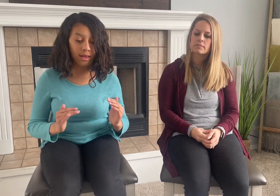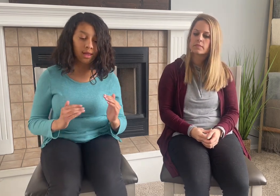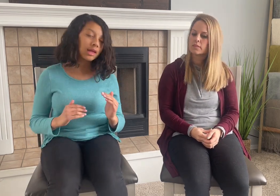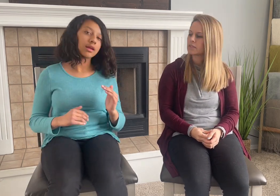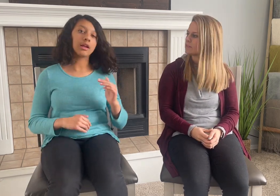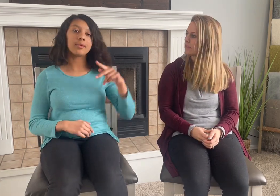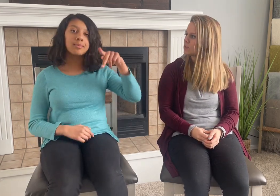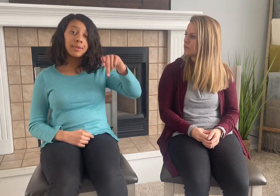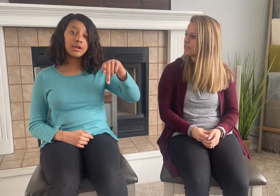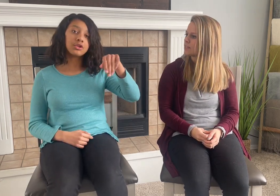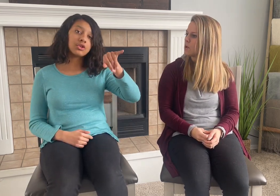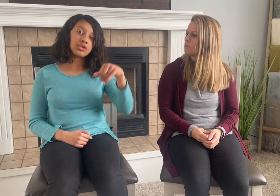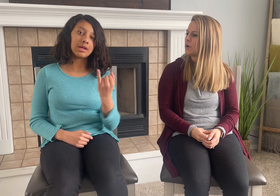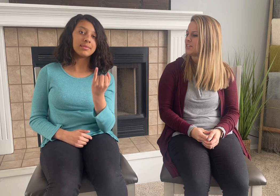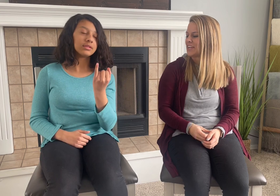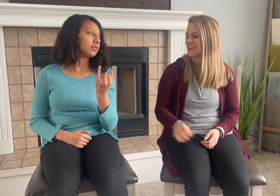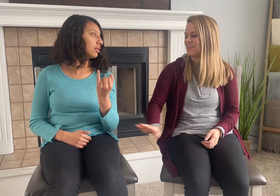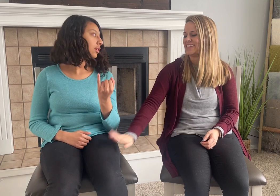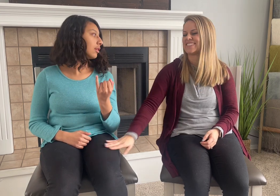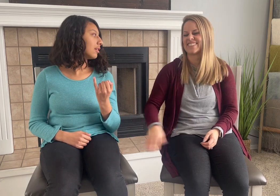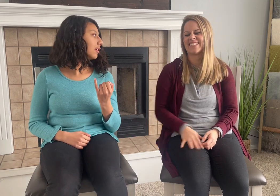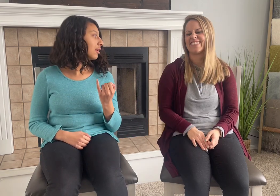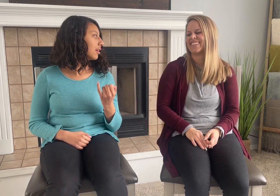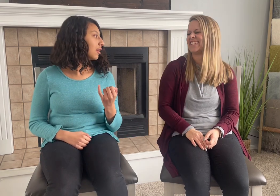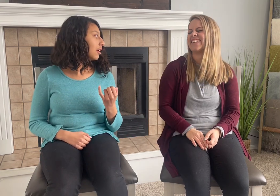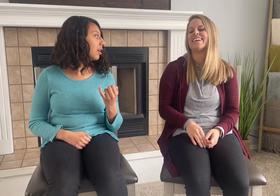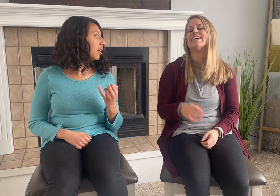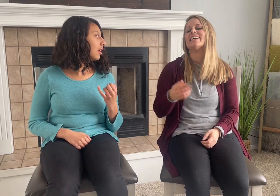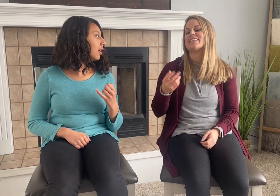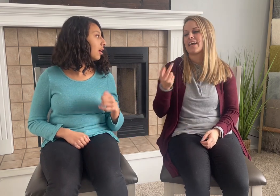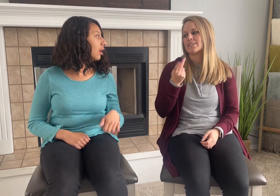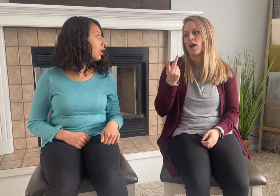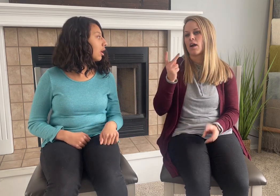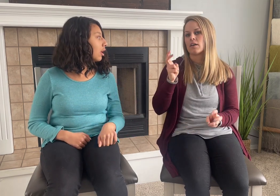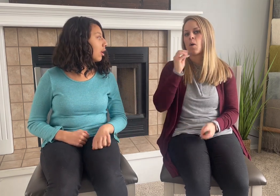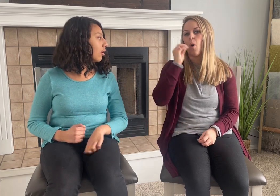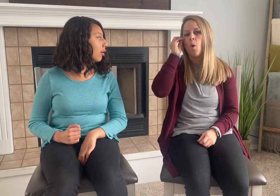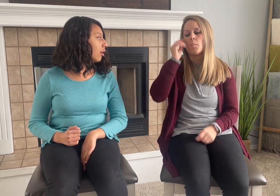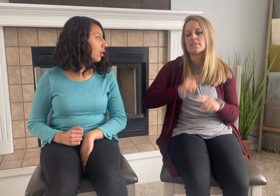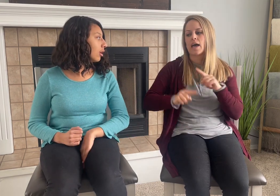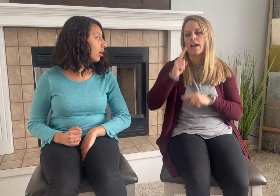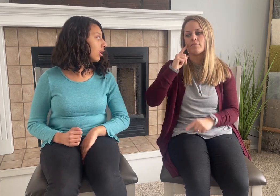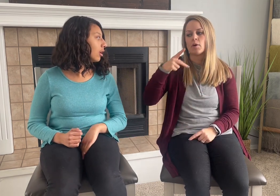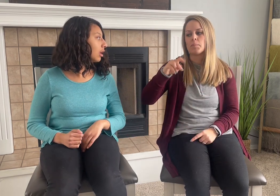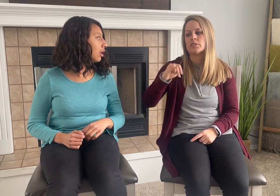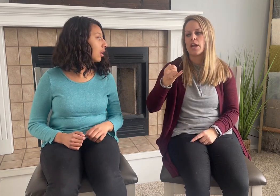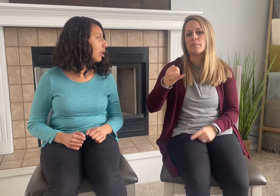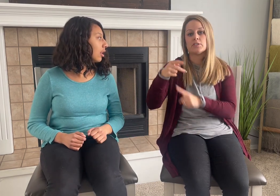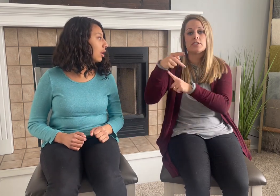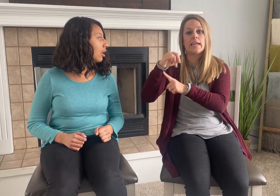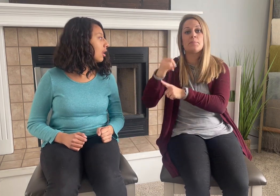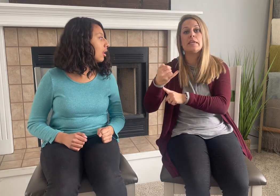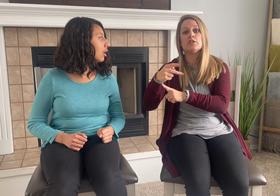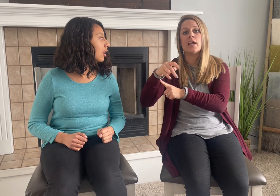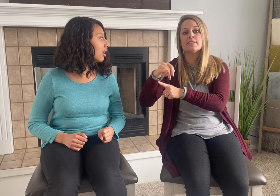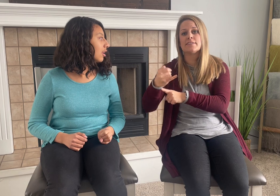Next one is pajamas. That's our home sign for pajamas. She signed PJs.